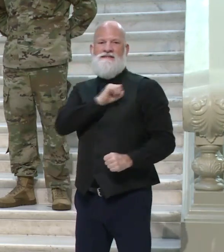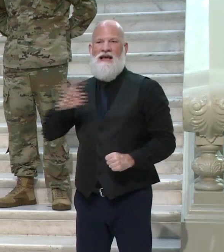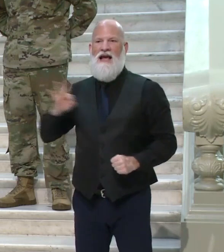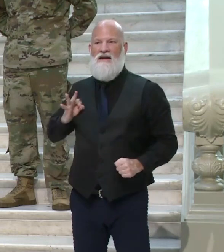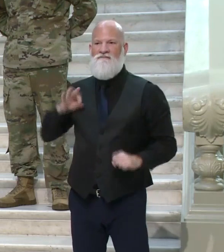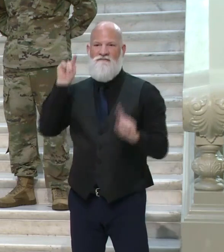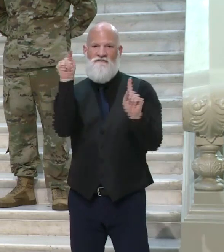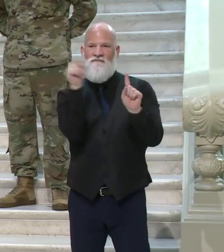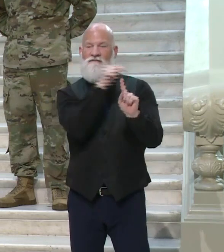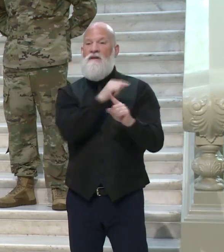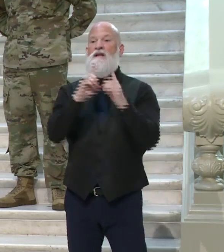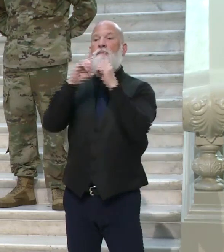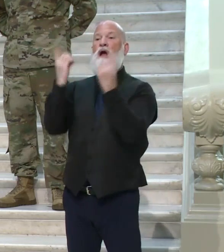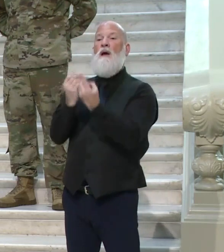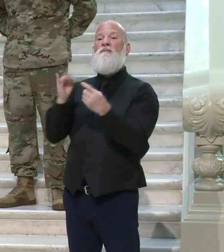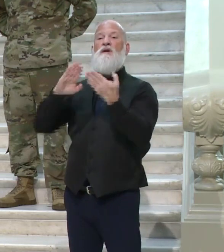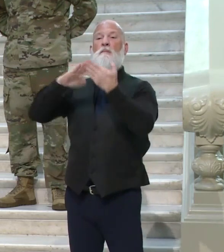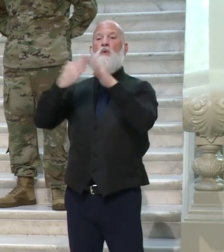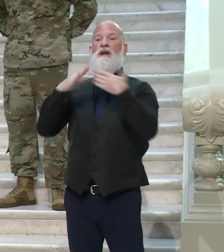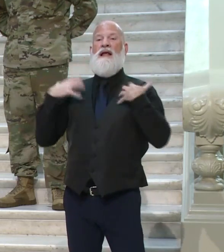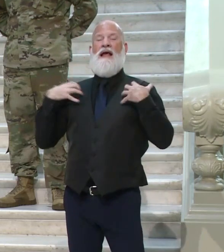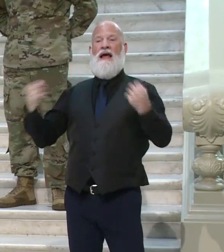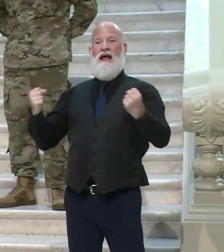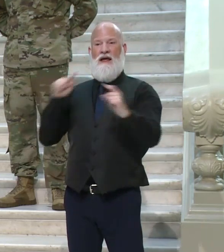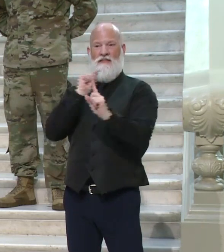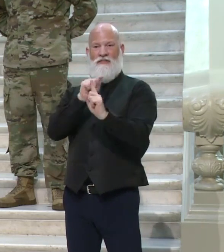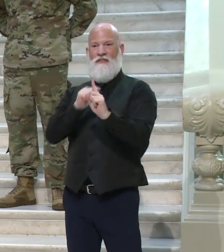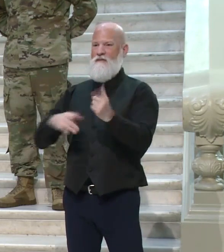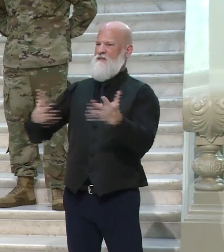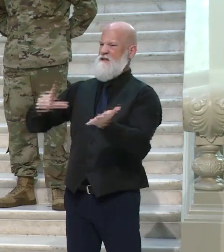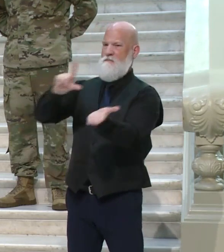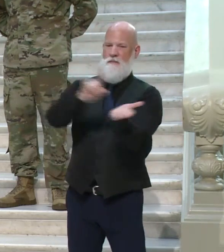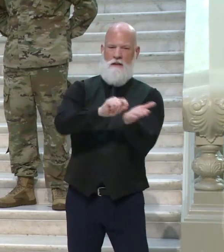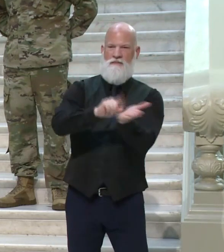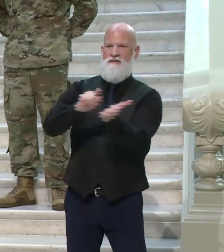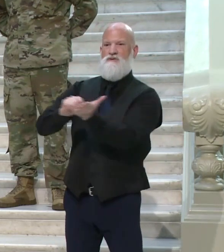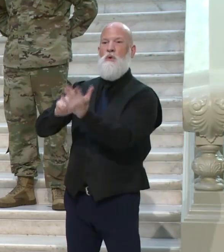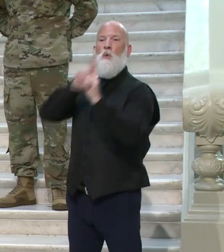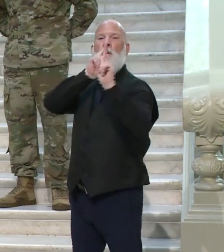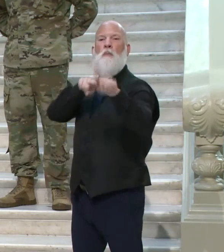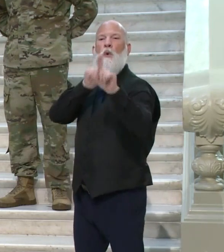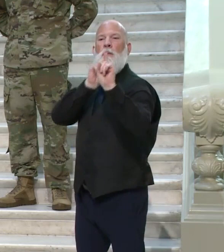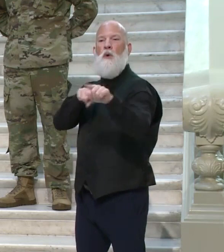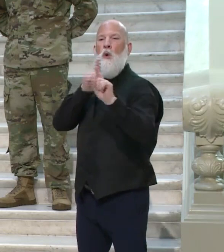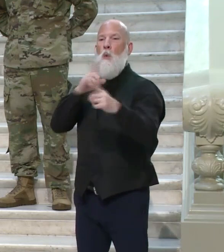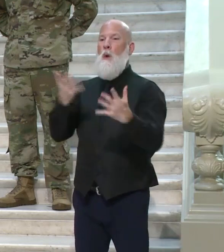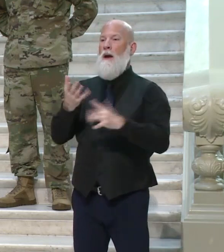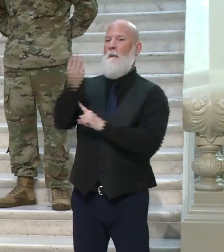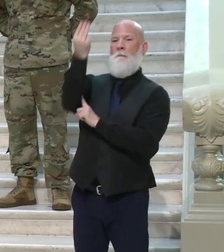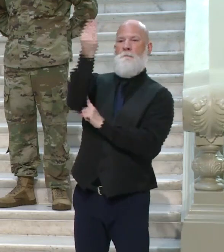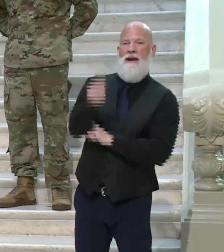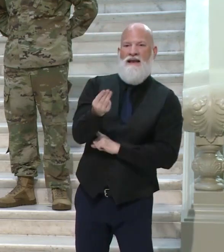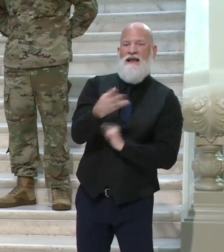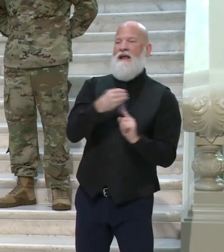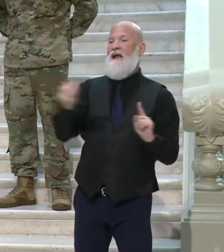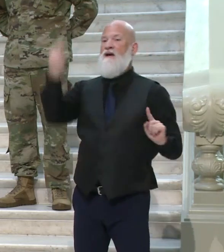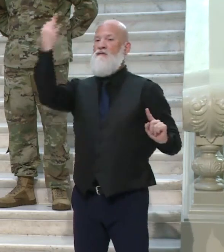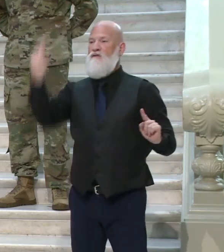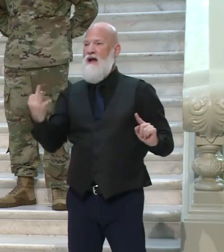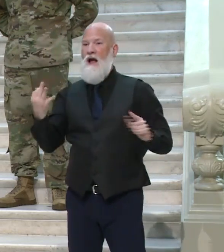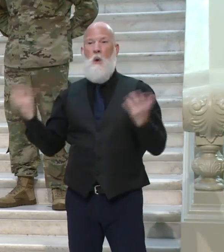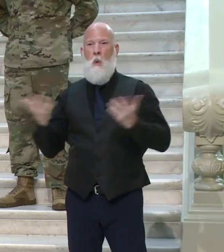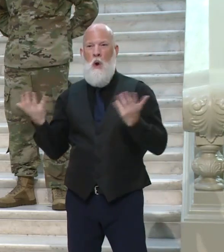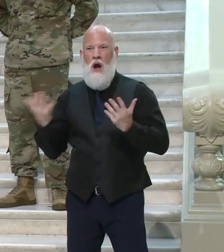show COVID-19 cases and fatalities in licensed facilities, giving families the transparency that